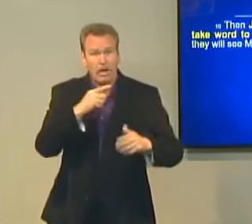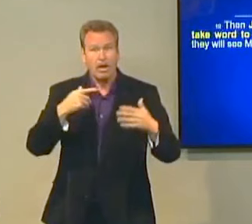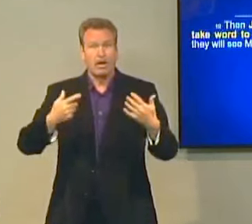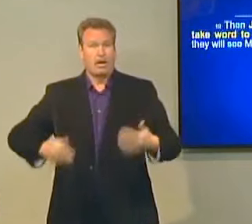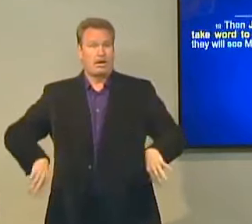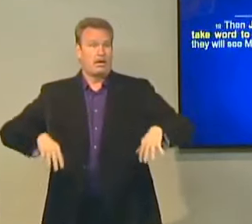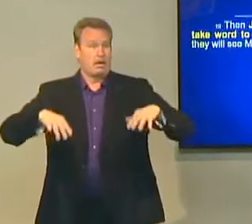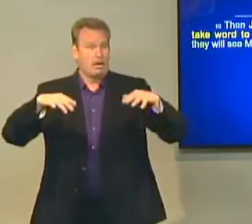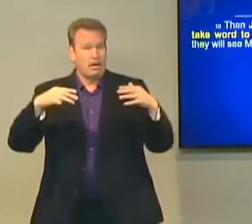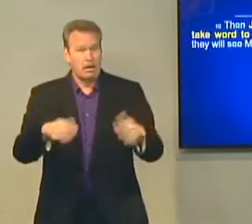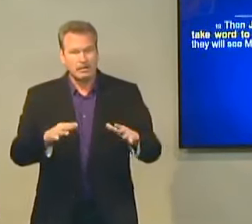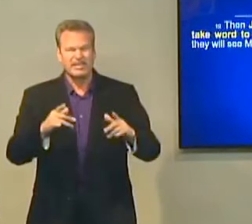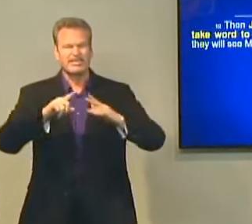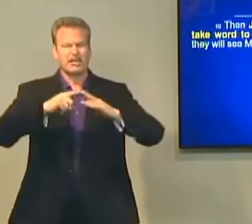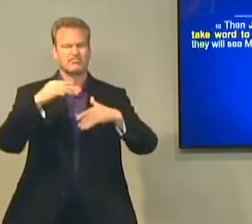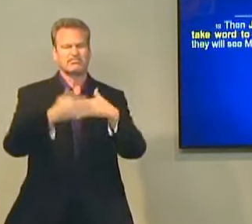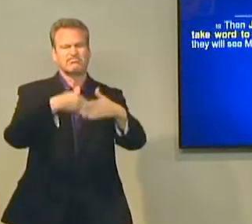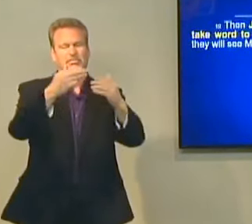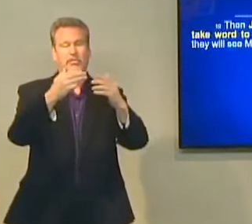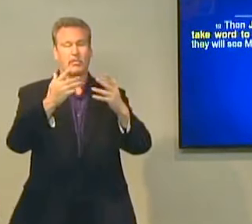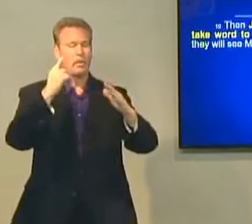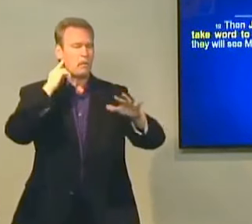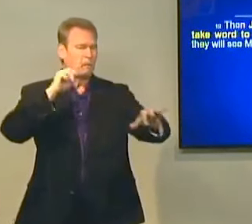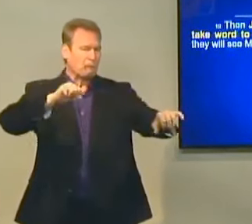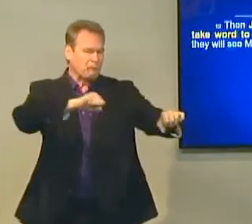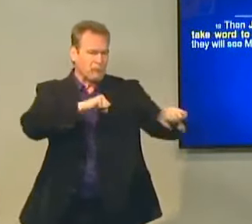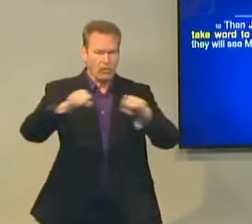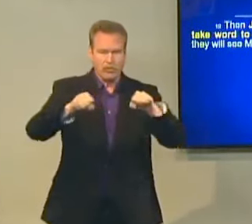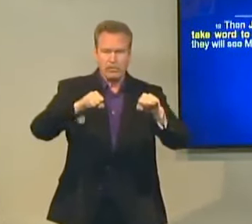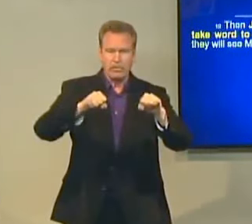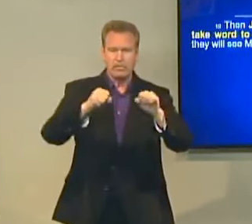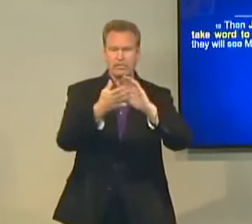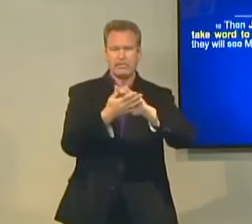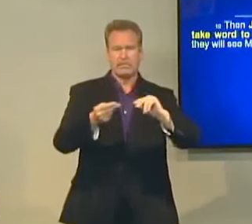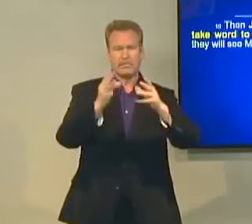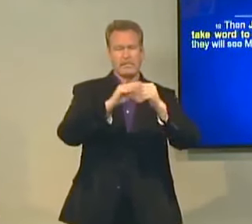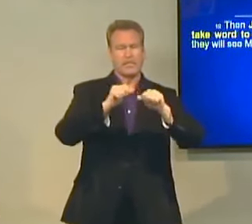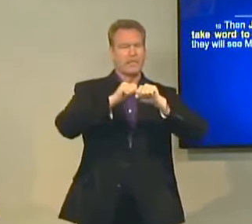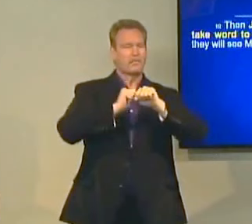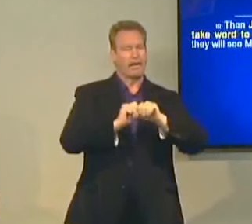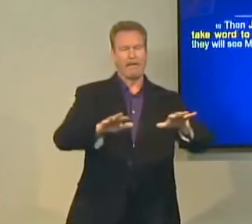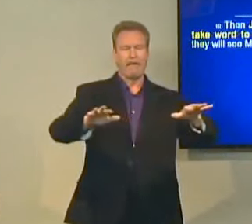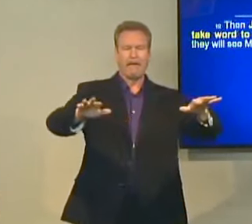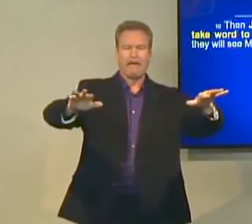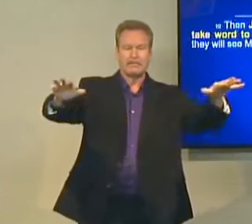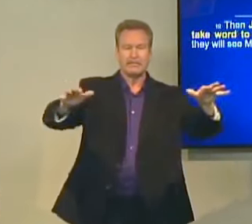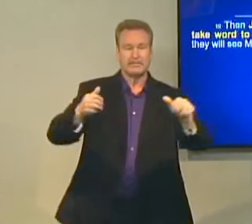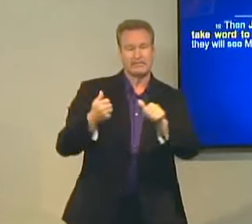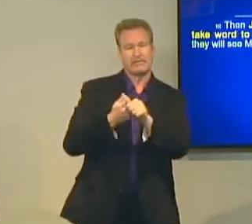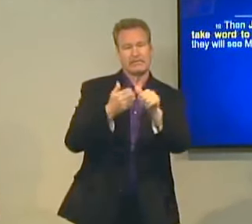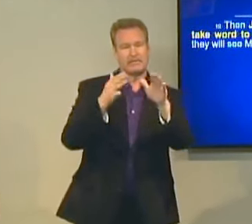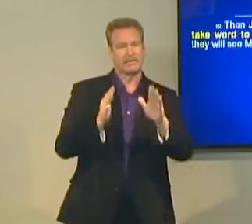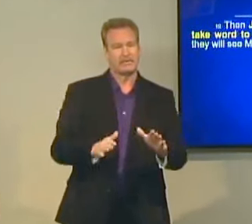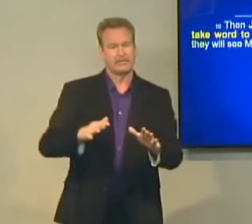And women must have been thinking, Is this for real? Because it was so powerful. And remember there had been a